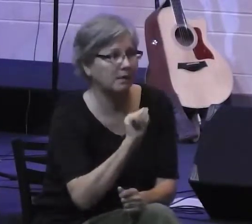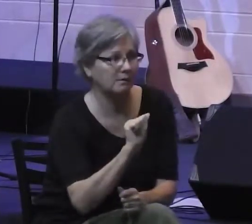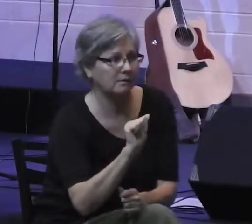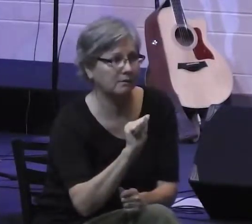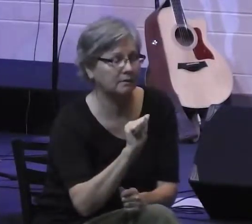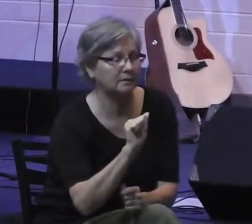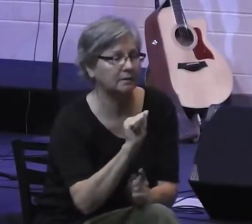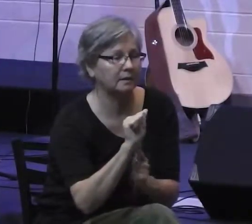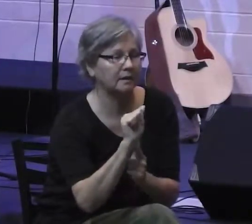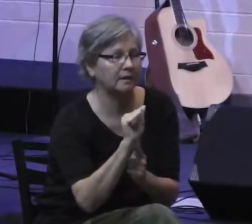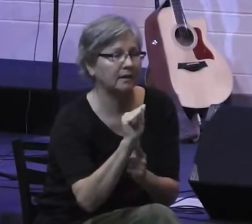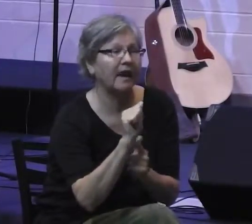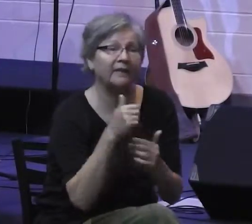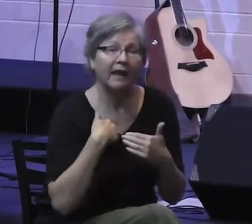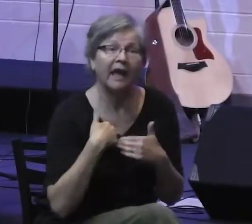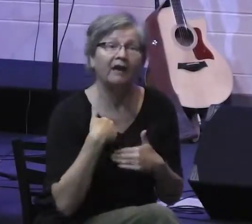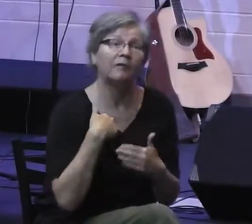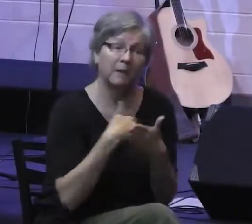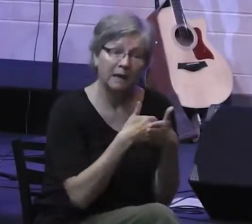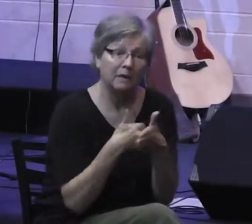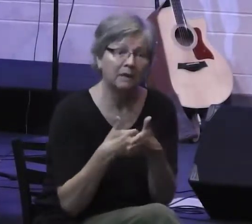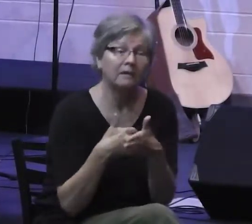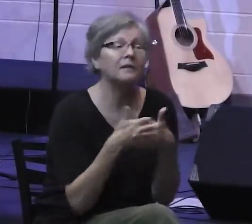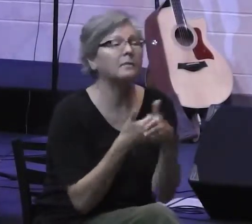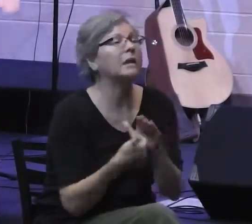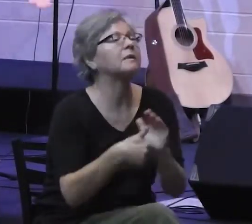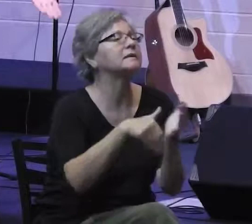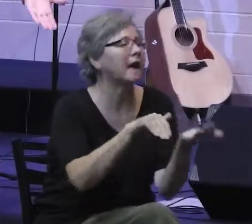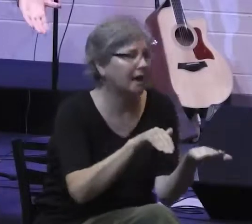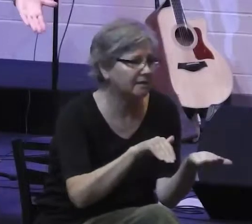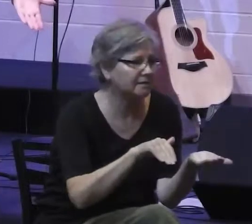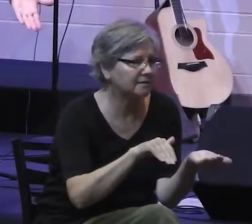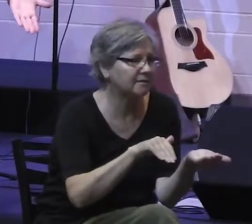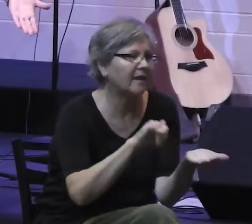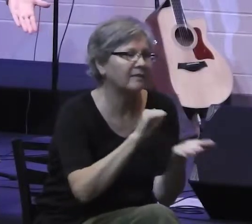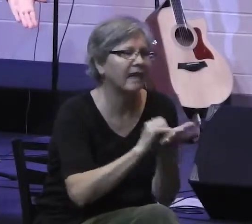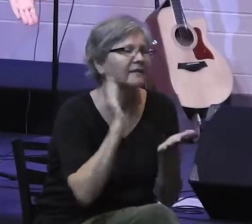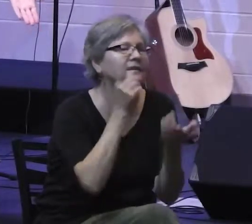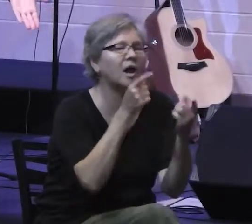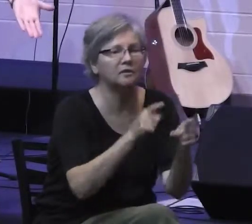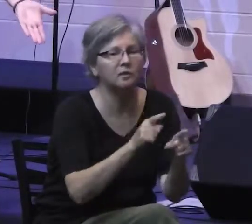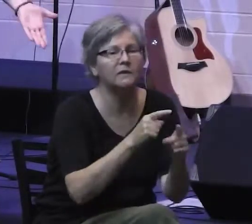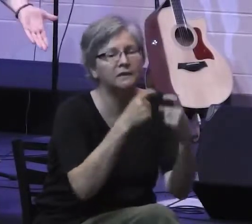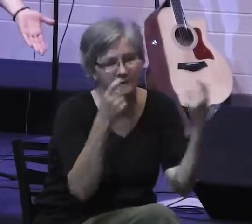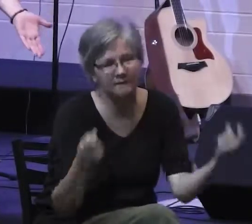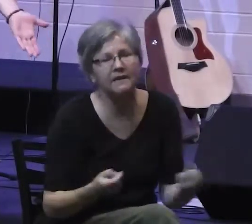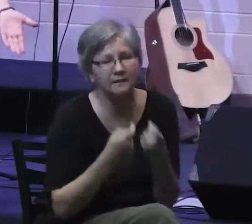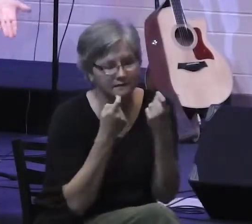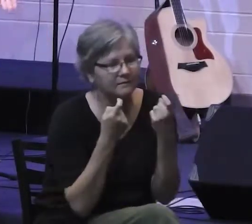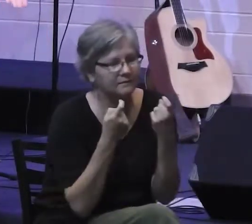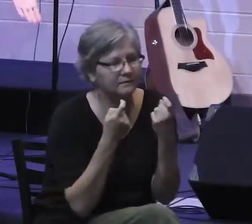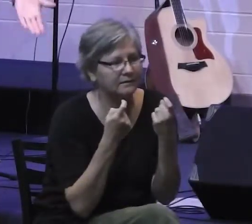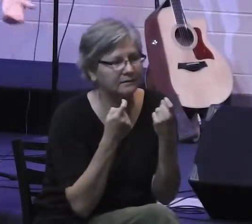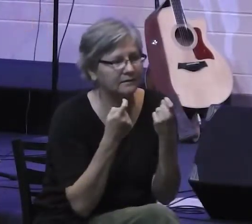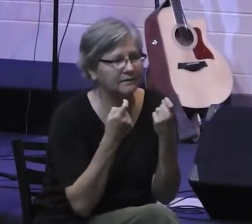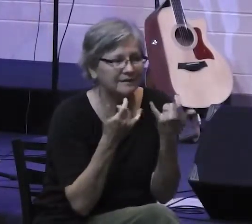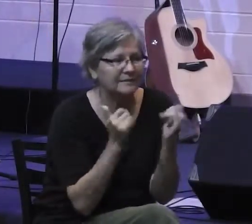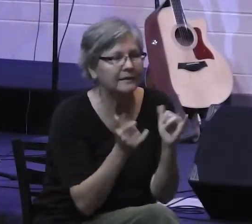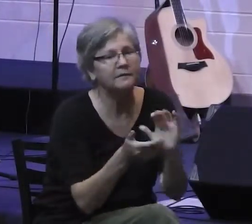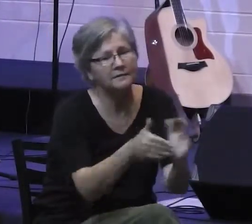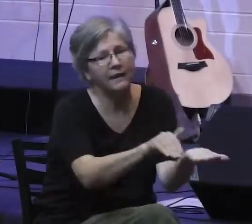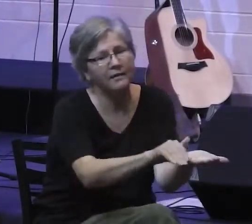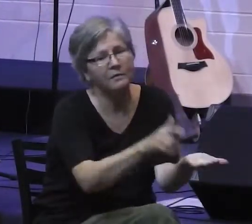dies. Bathsheba's son dies. And there's no doubt that there's a consequence. The wages of sin still matter. There's still